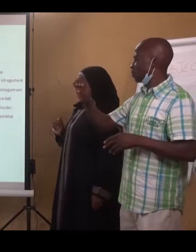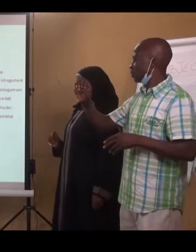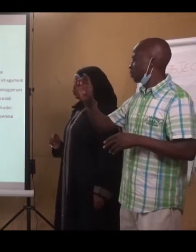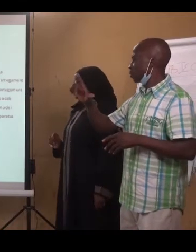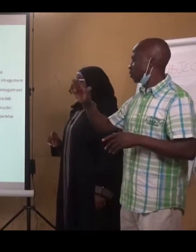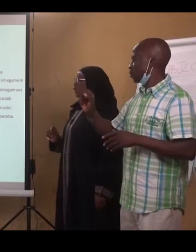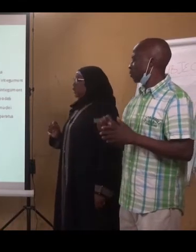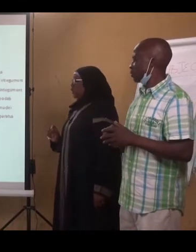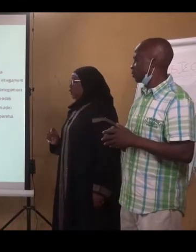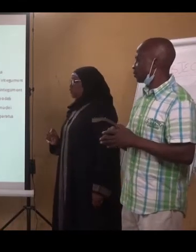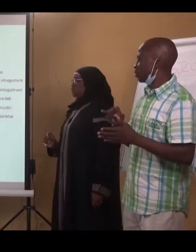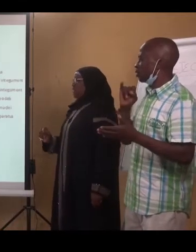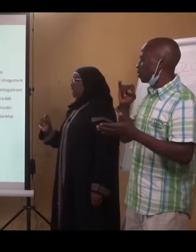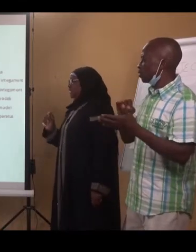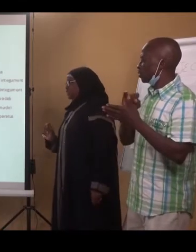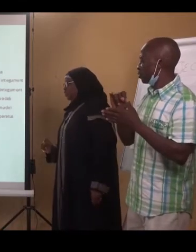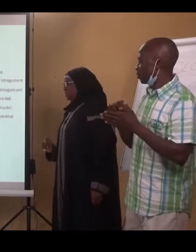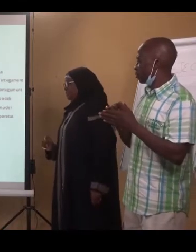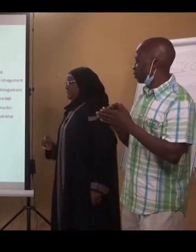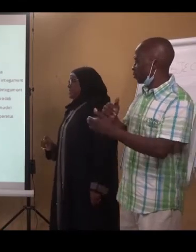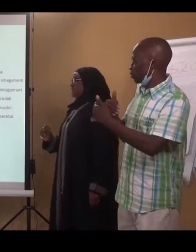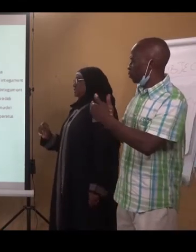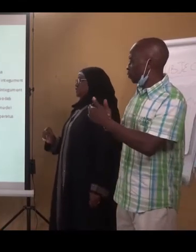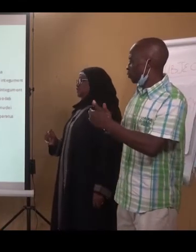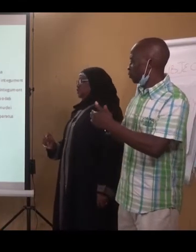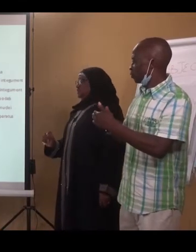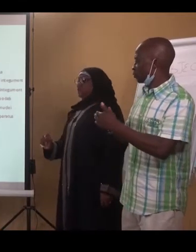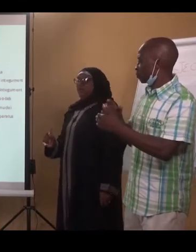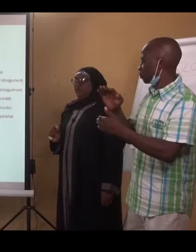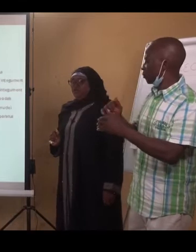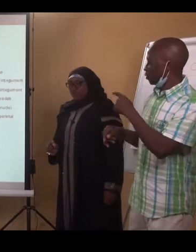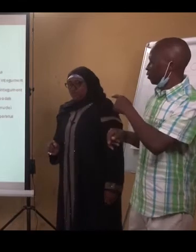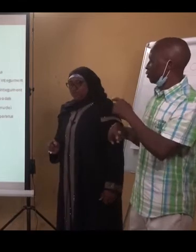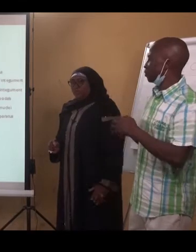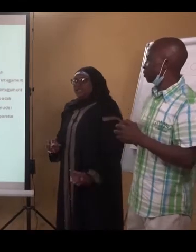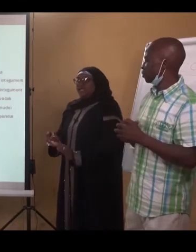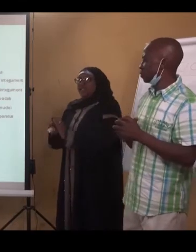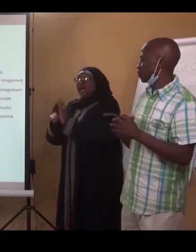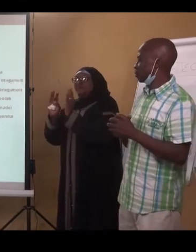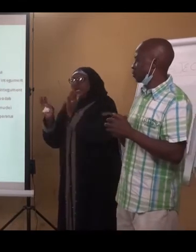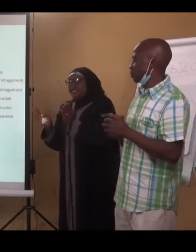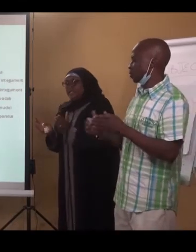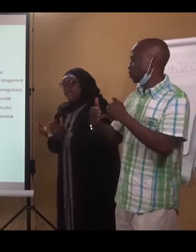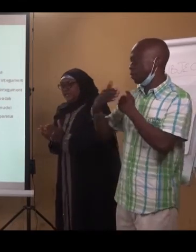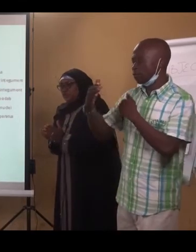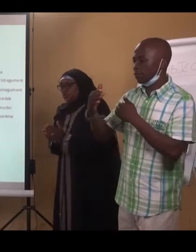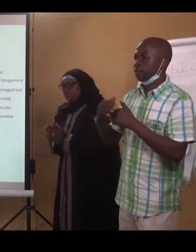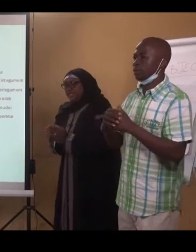tissue enclosed by the integument. It is nutritive in function. That is after the 2 integument,